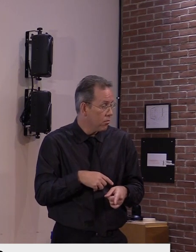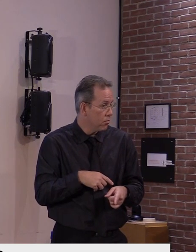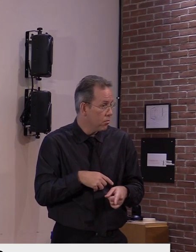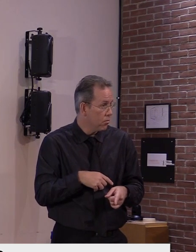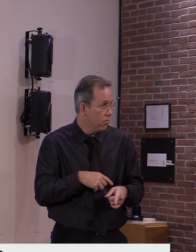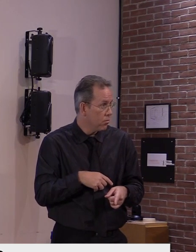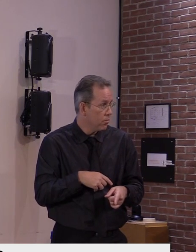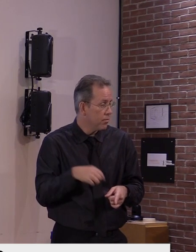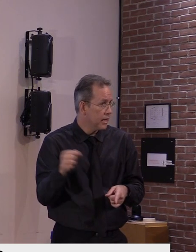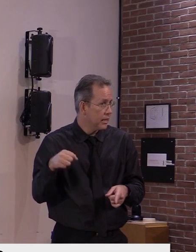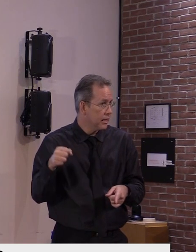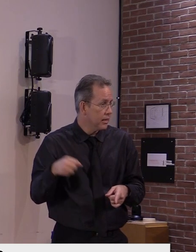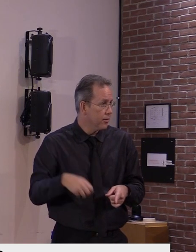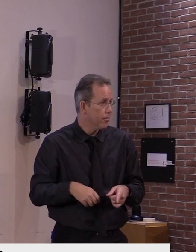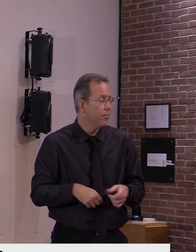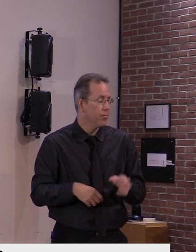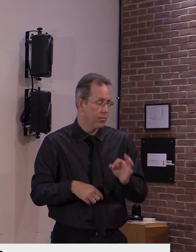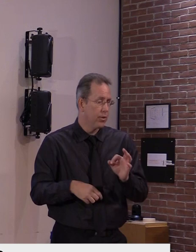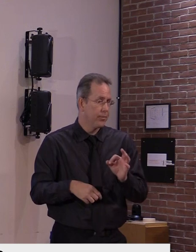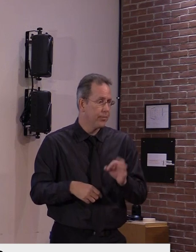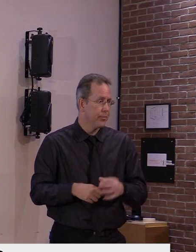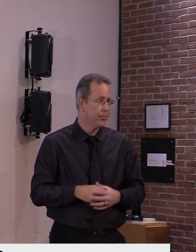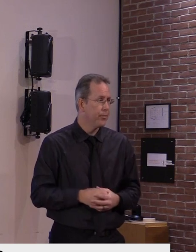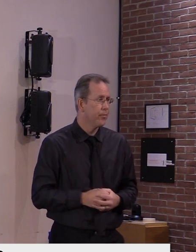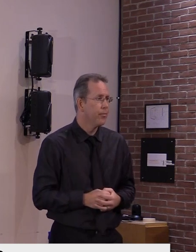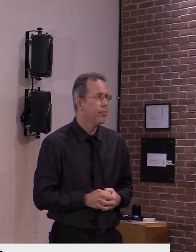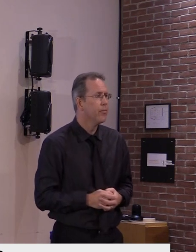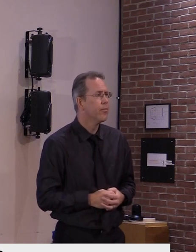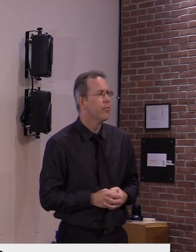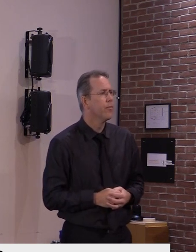All right, Guy Page.